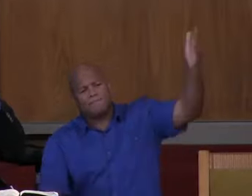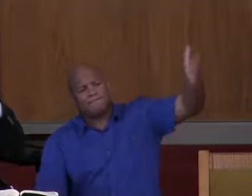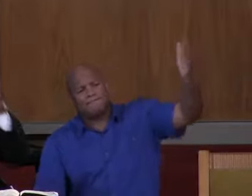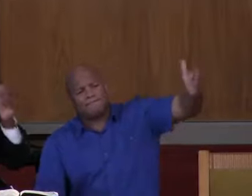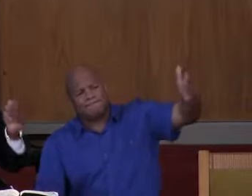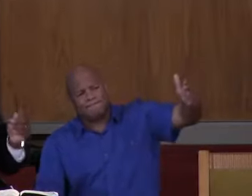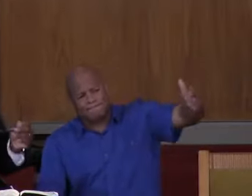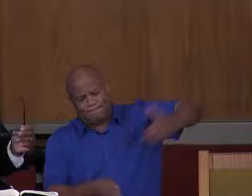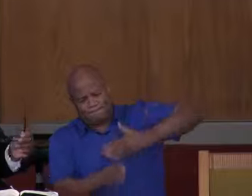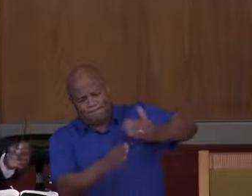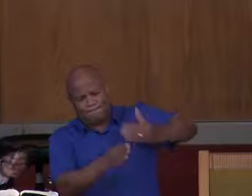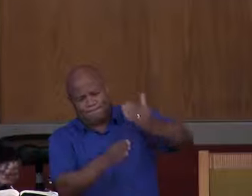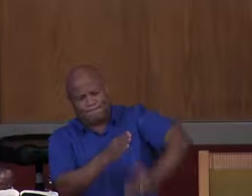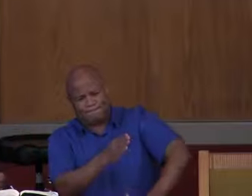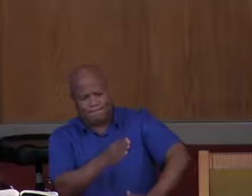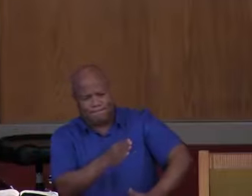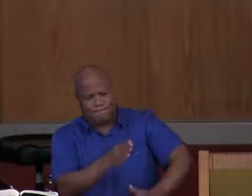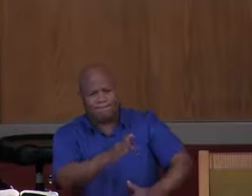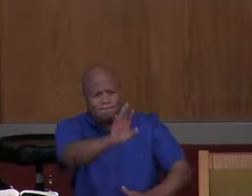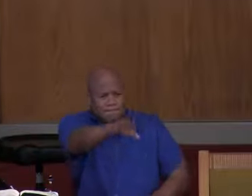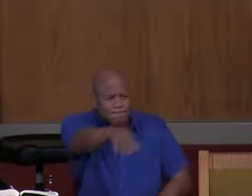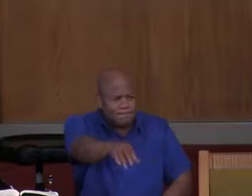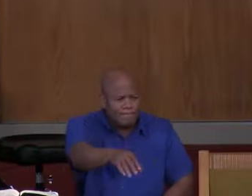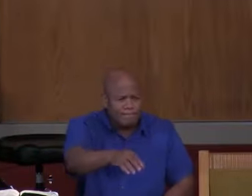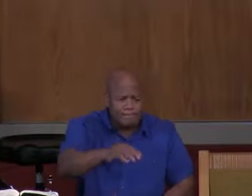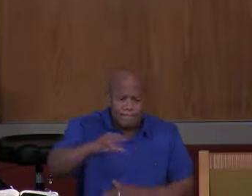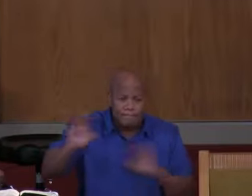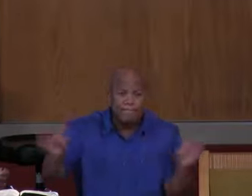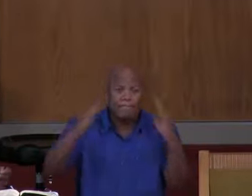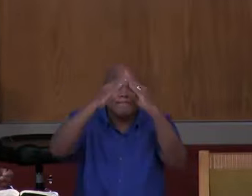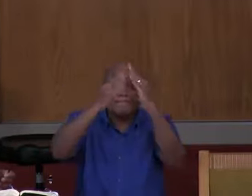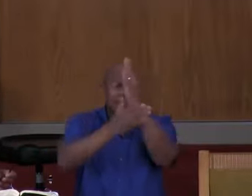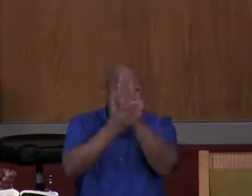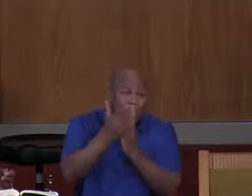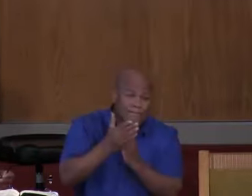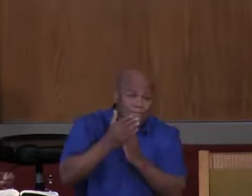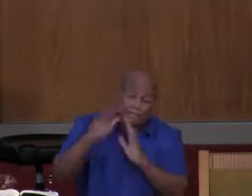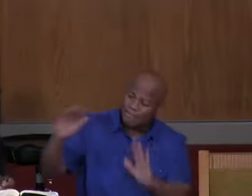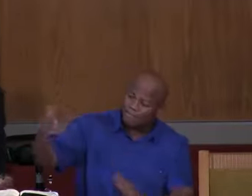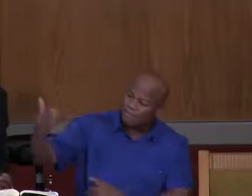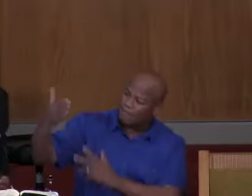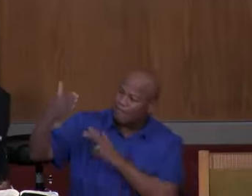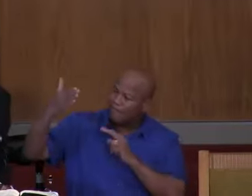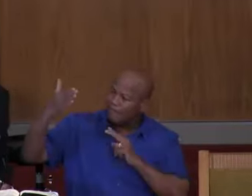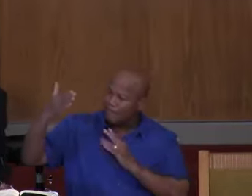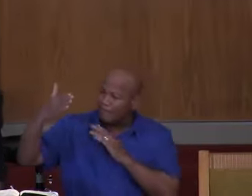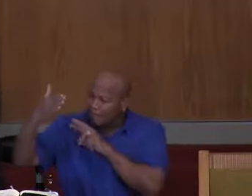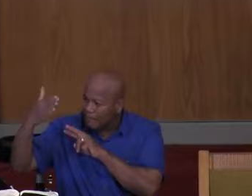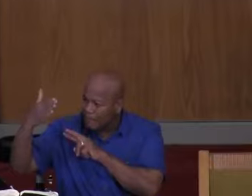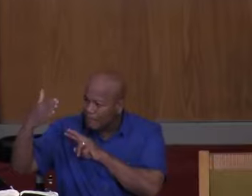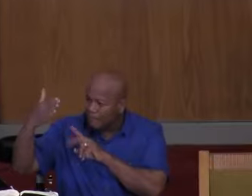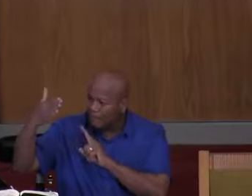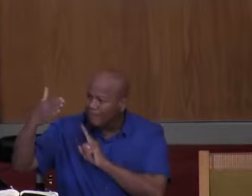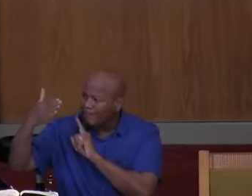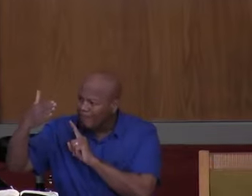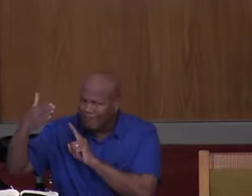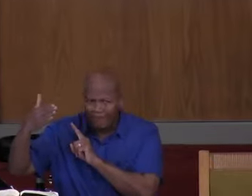Listen, some mountains are obstacles. Caleb's mountain was a promise God made to